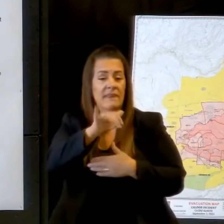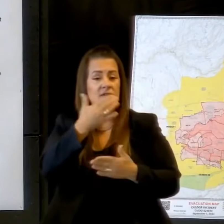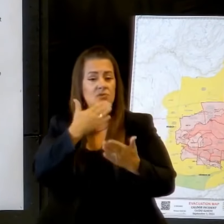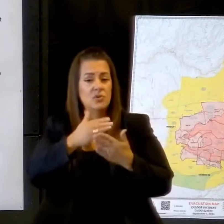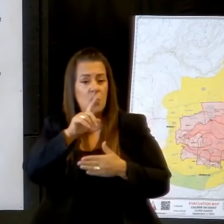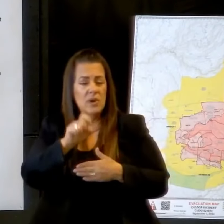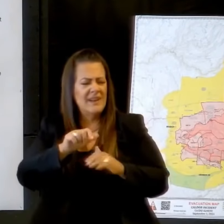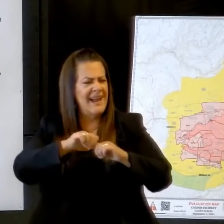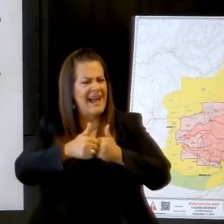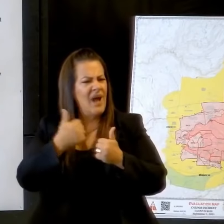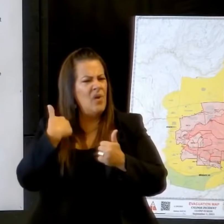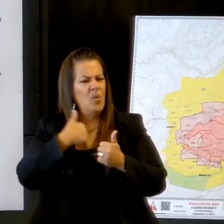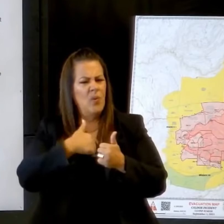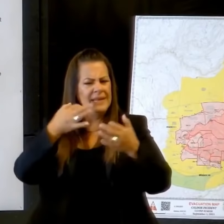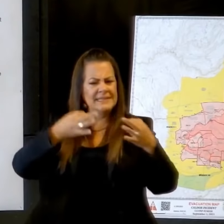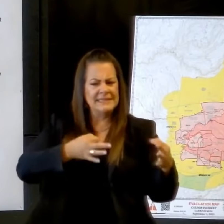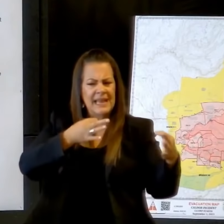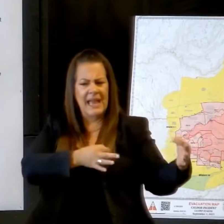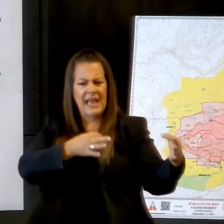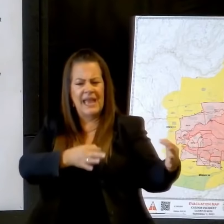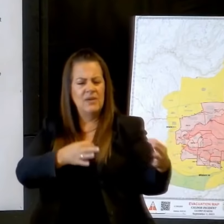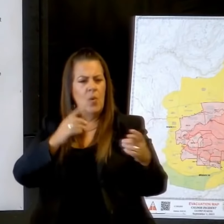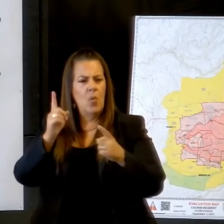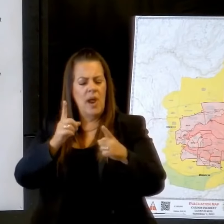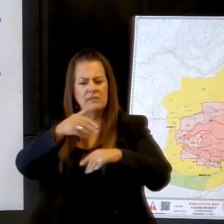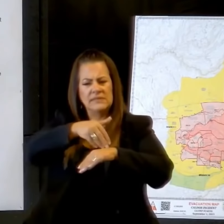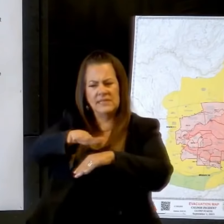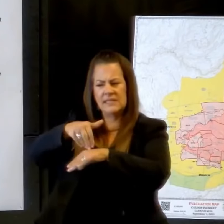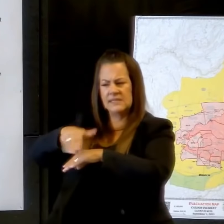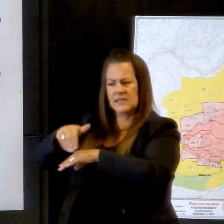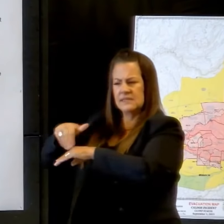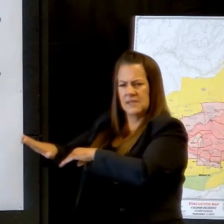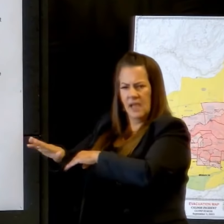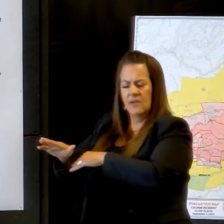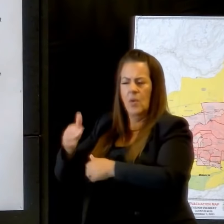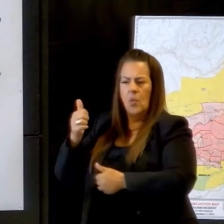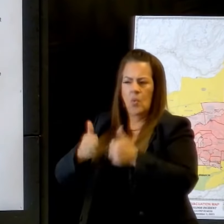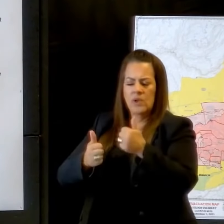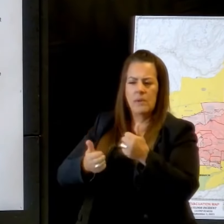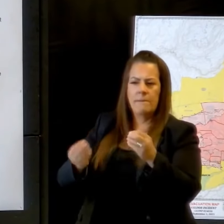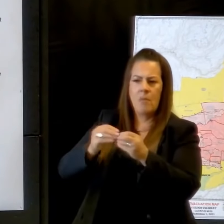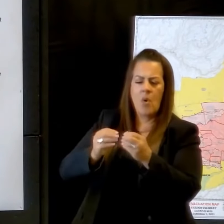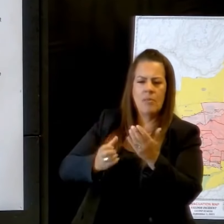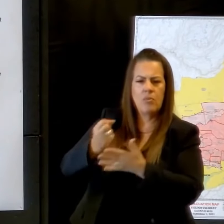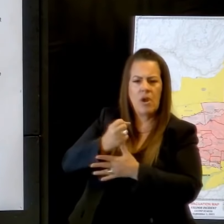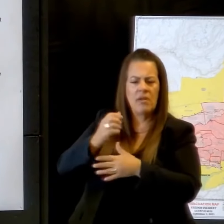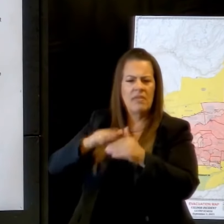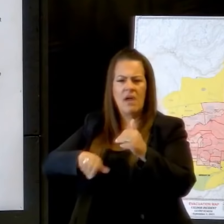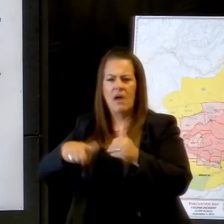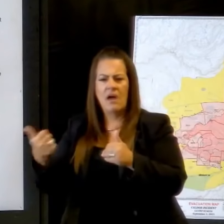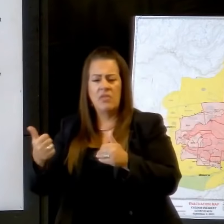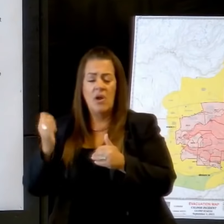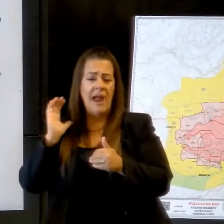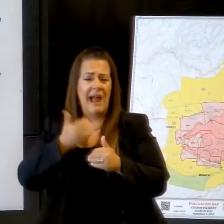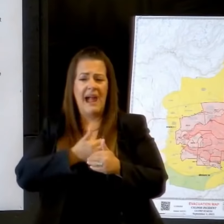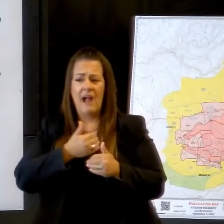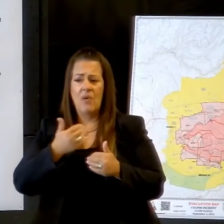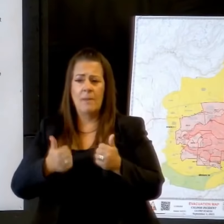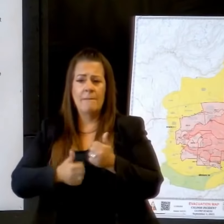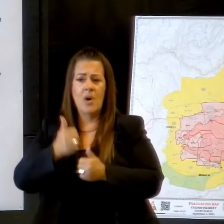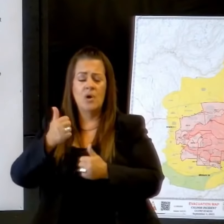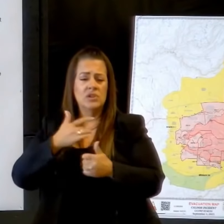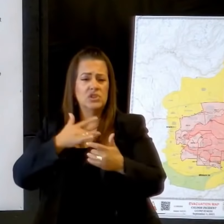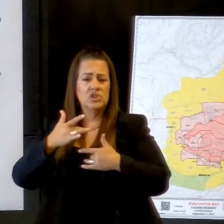and so how we prioritize our resources is based on the values at risk, and that's primarily life and property first.